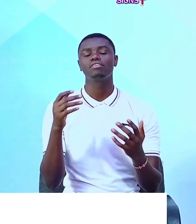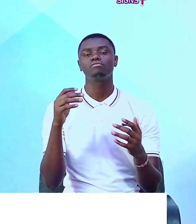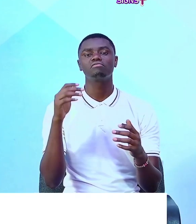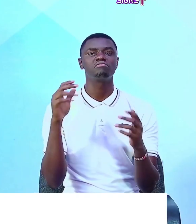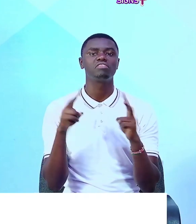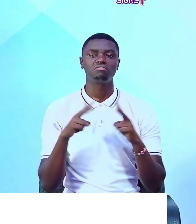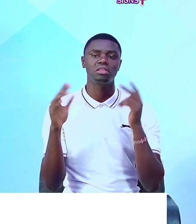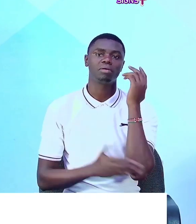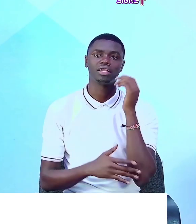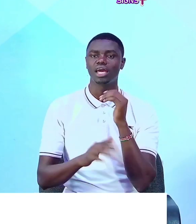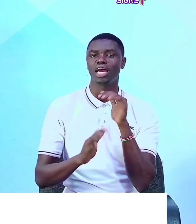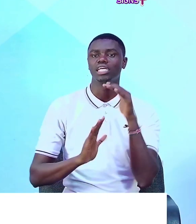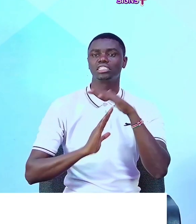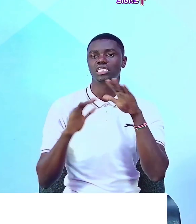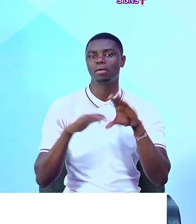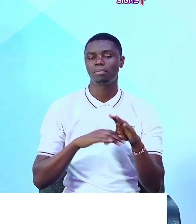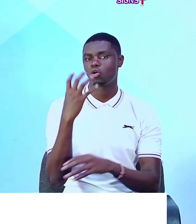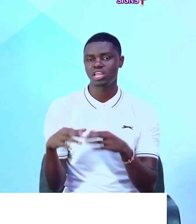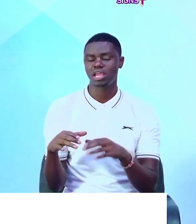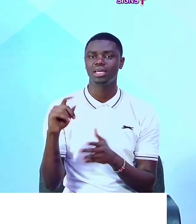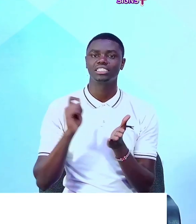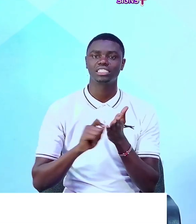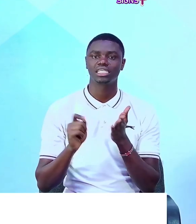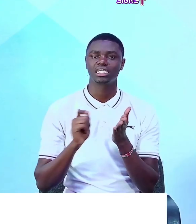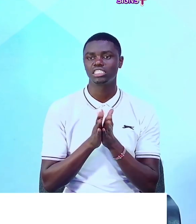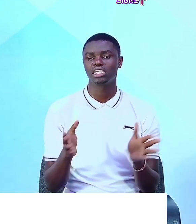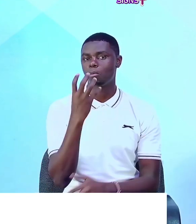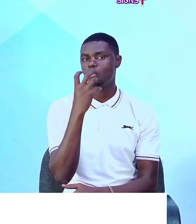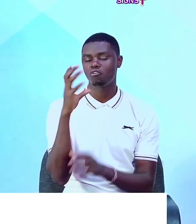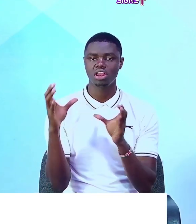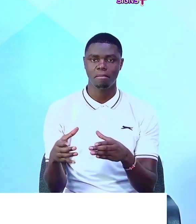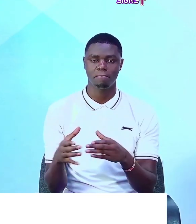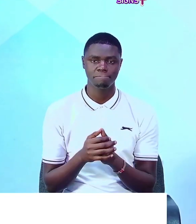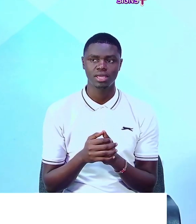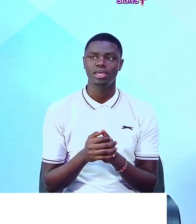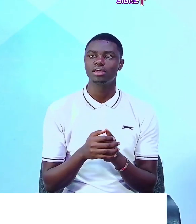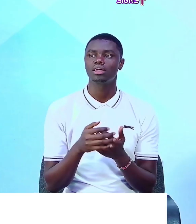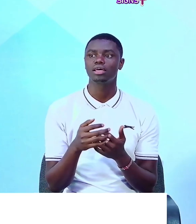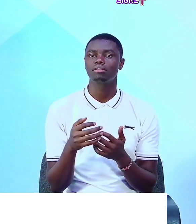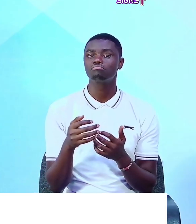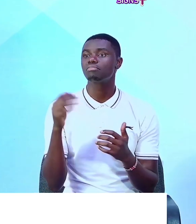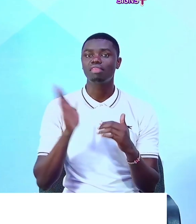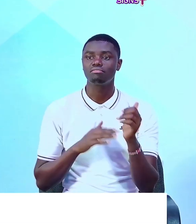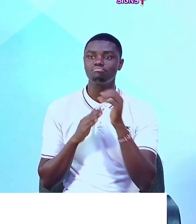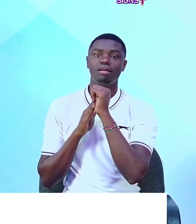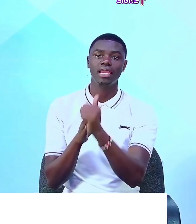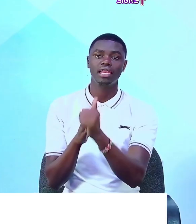member of ODM, the Secretary General of ODM, and instead of guiding and